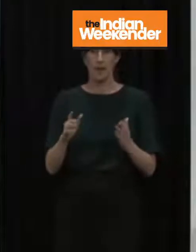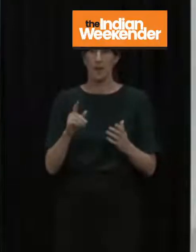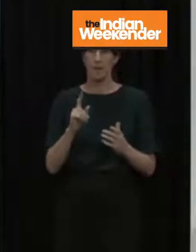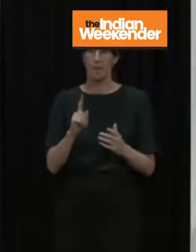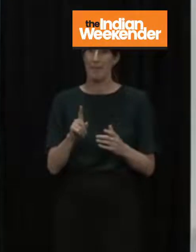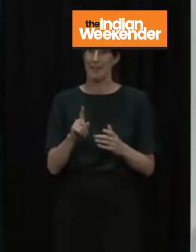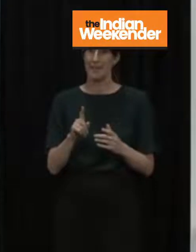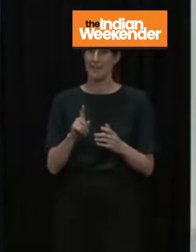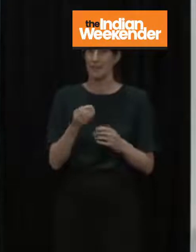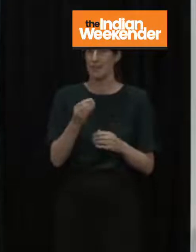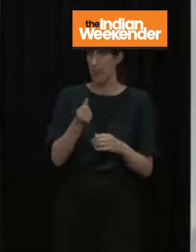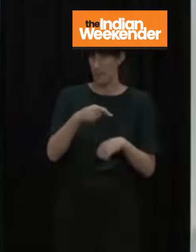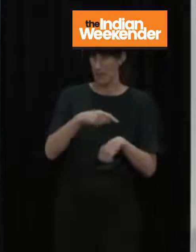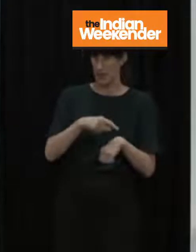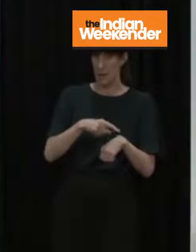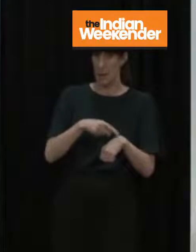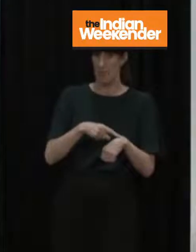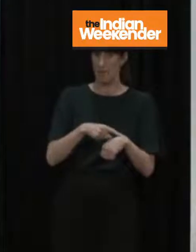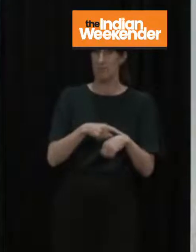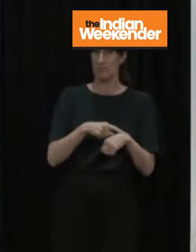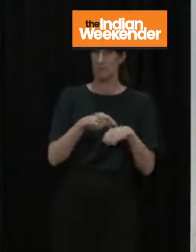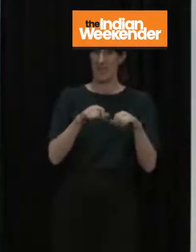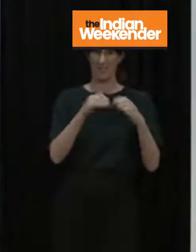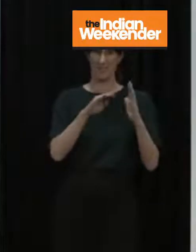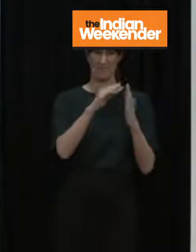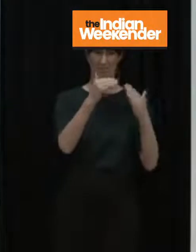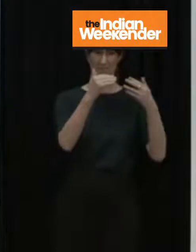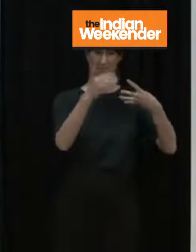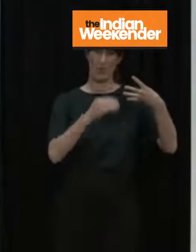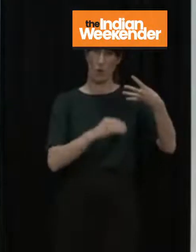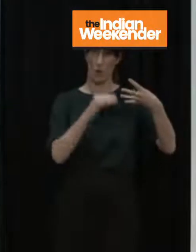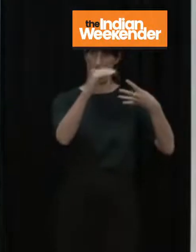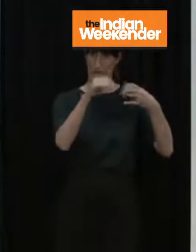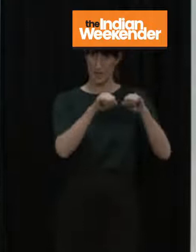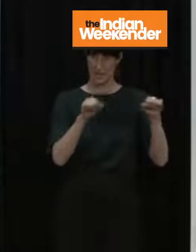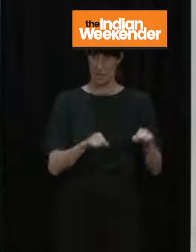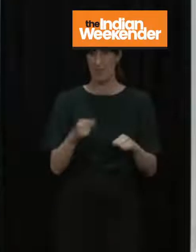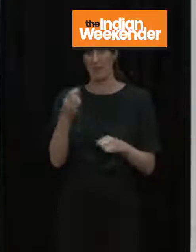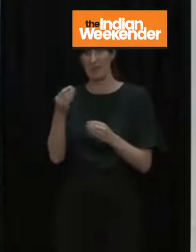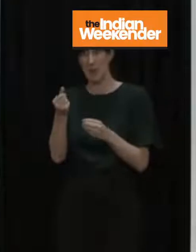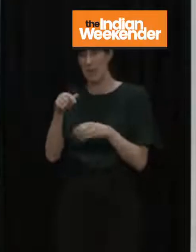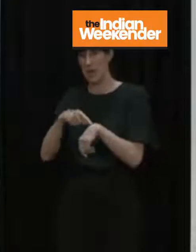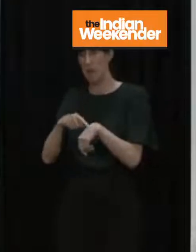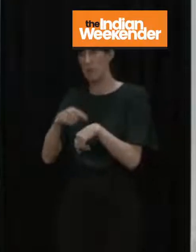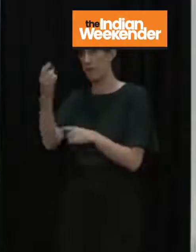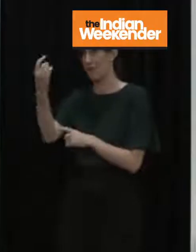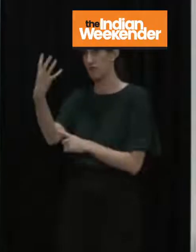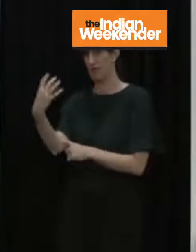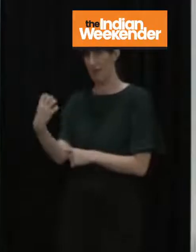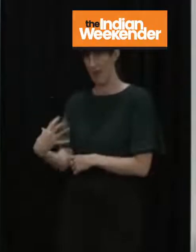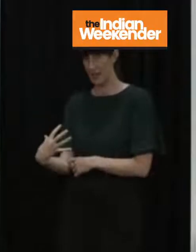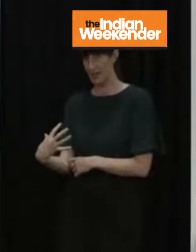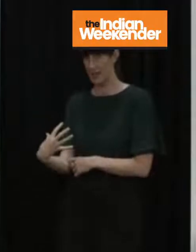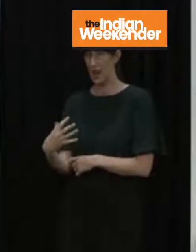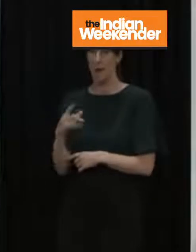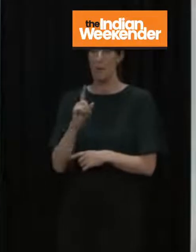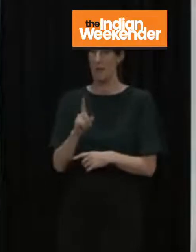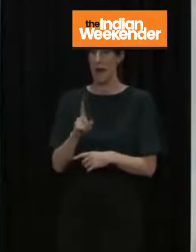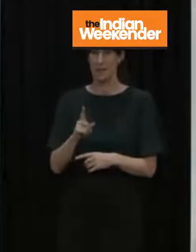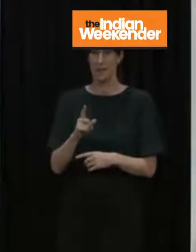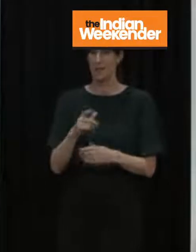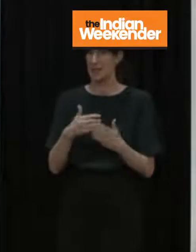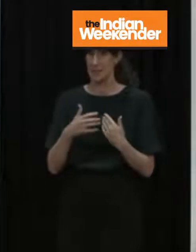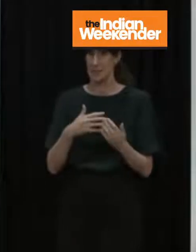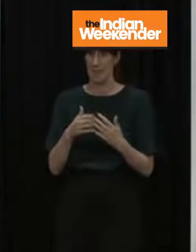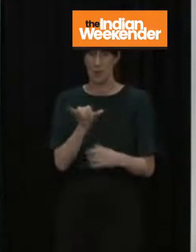alert level system. I want to assure those who are eligible for the subsidy that this payment will go out as usual, and you'll be able to use a